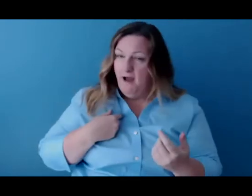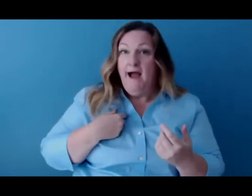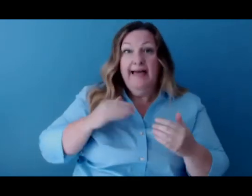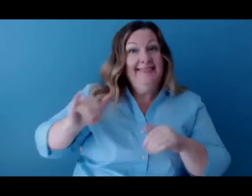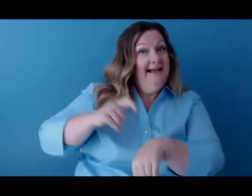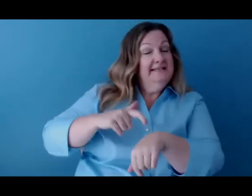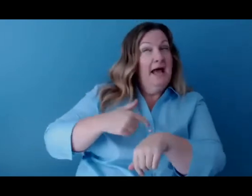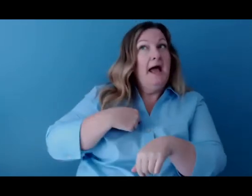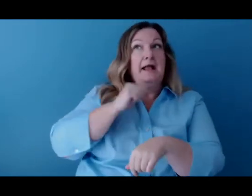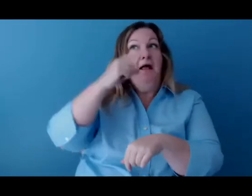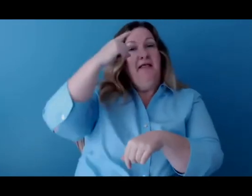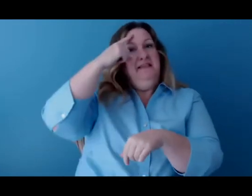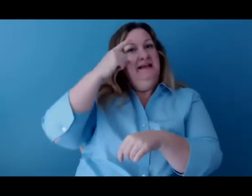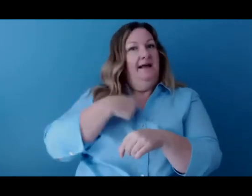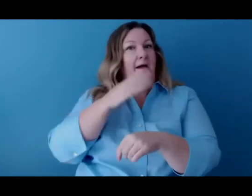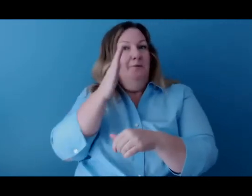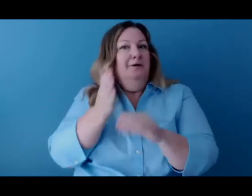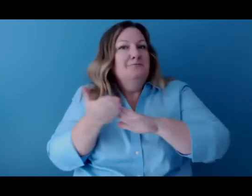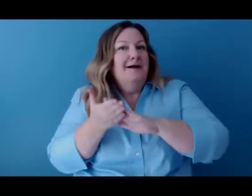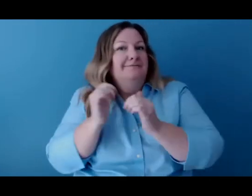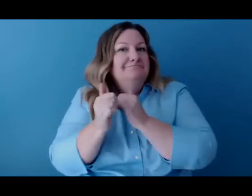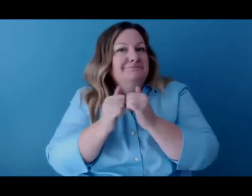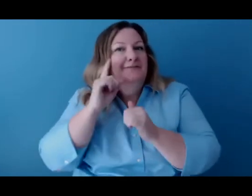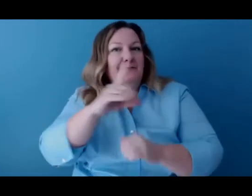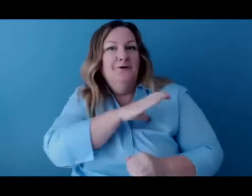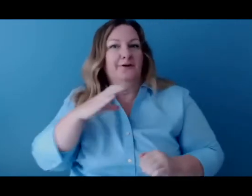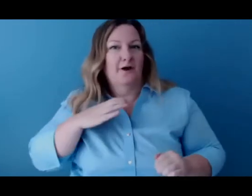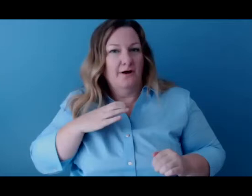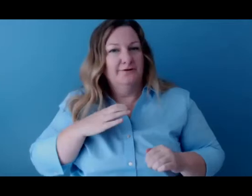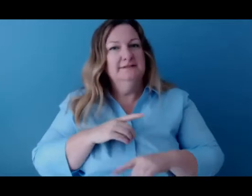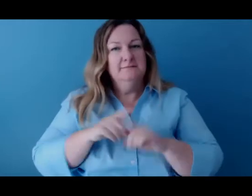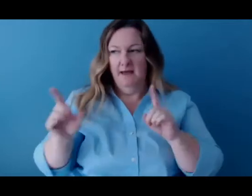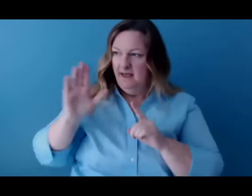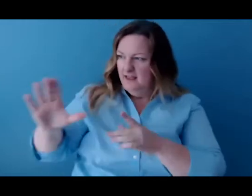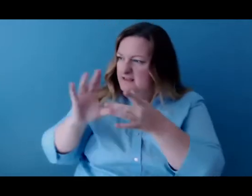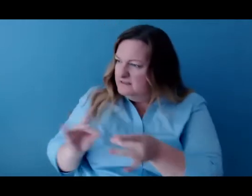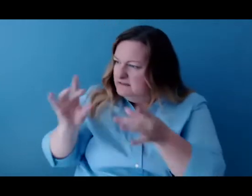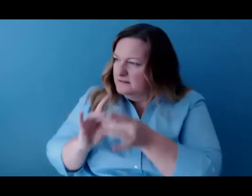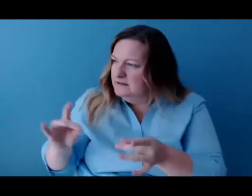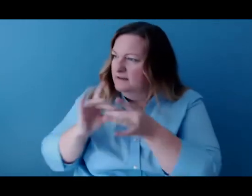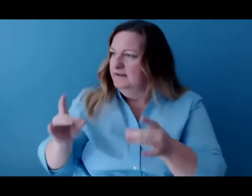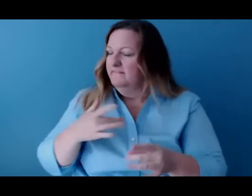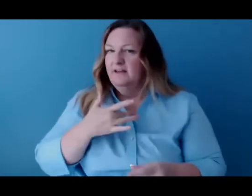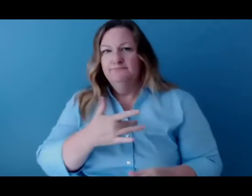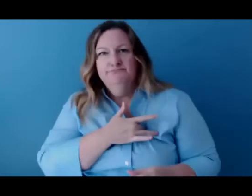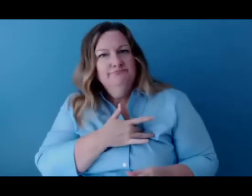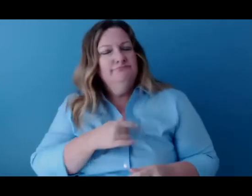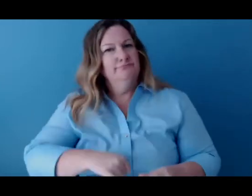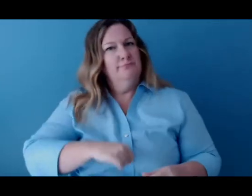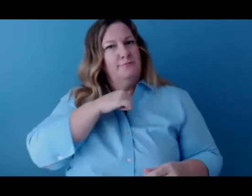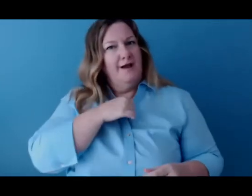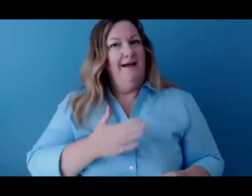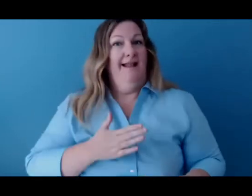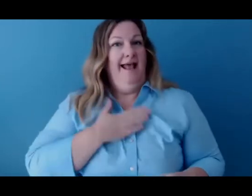that that was something he was going back to do. And you could tell how happy and how prideful he was that he was going to be a part of this, this unique